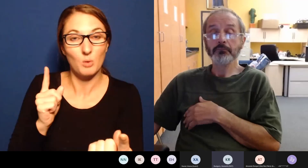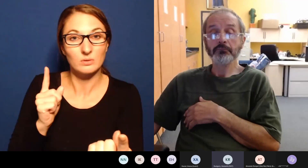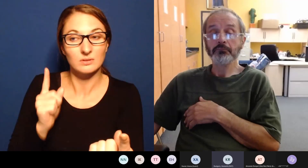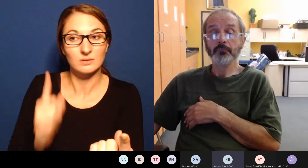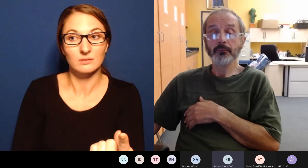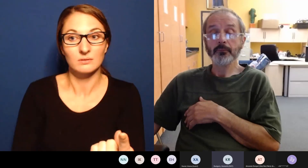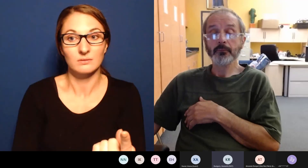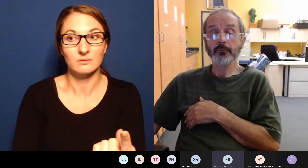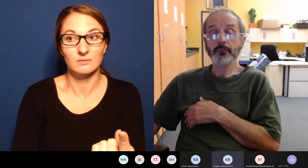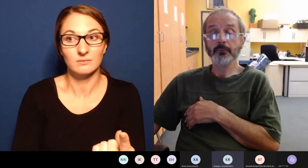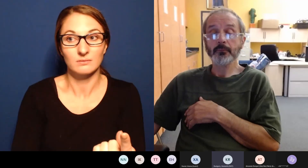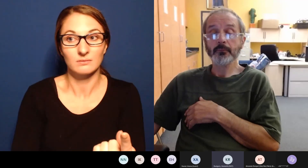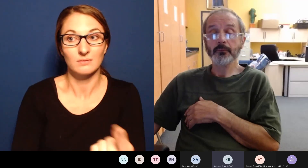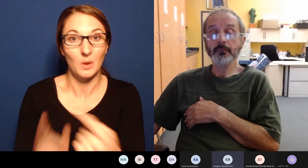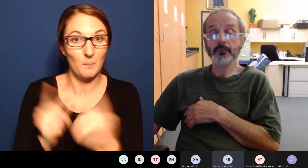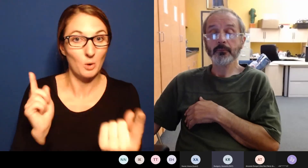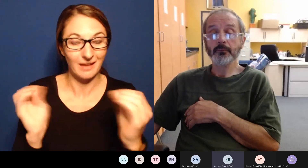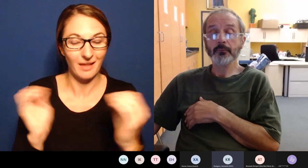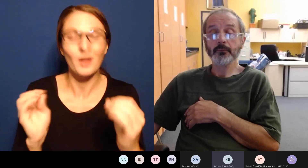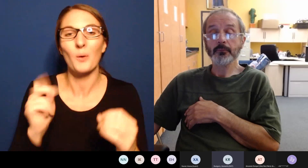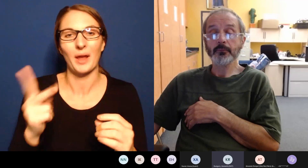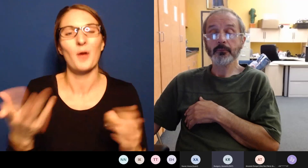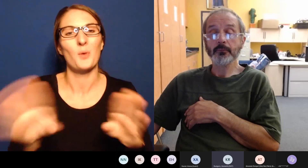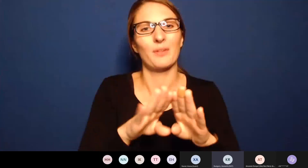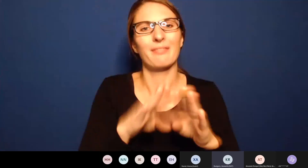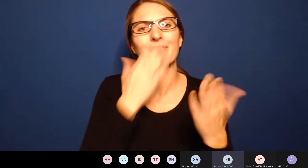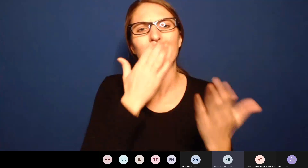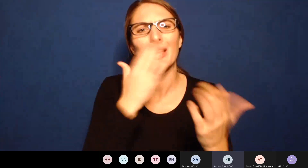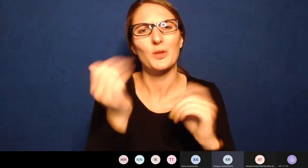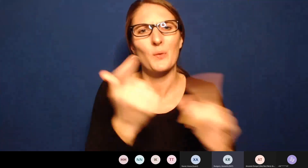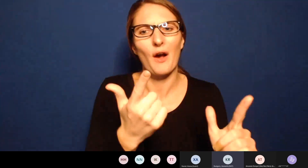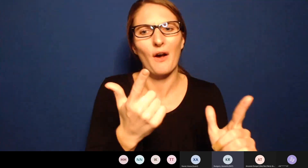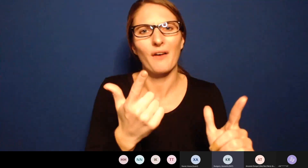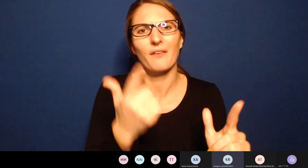nays. Okay, we are adjourned. Thank you, everybody. Appreciate your time today.